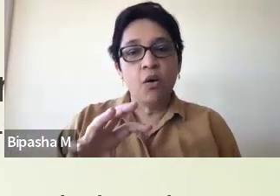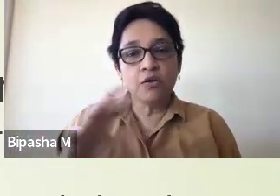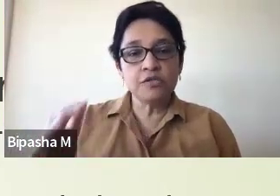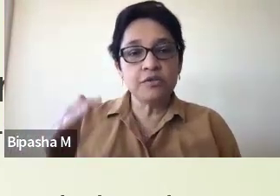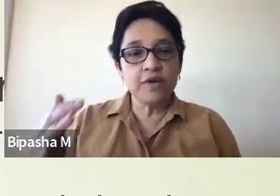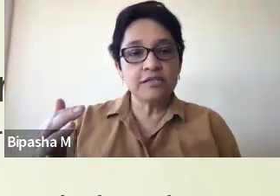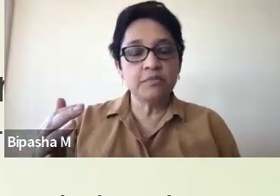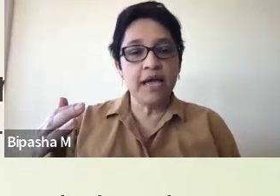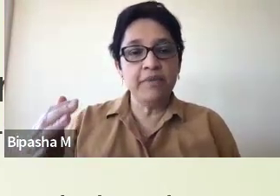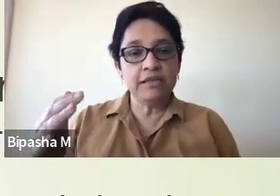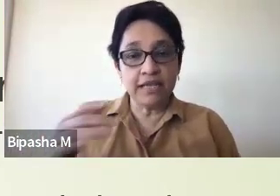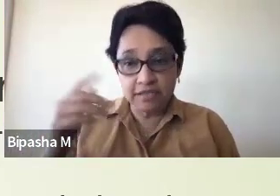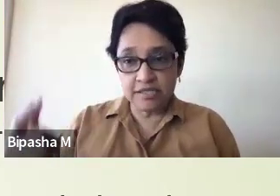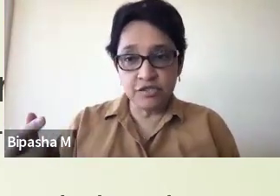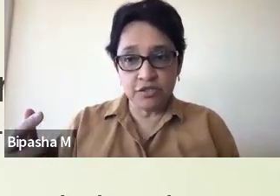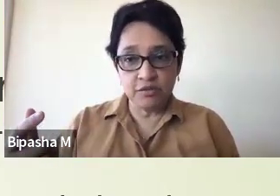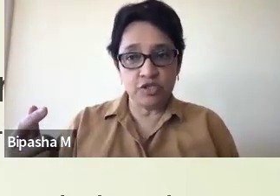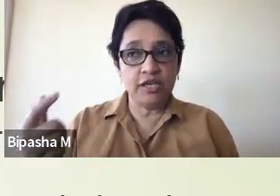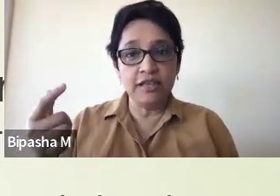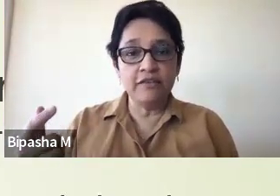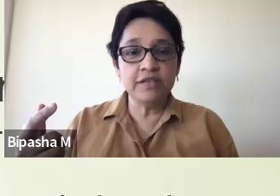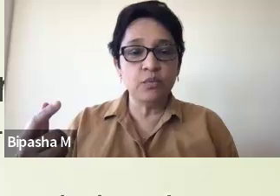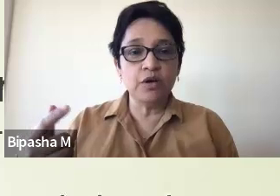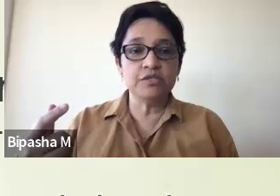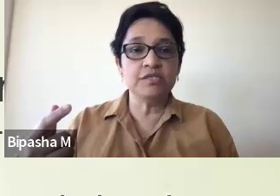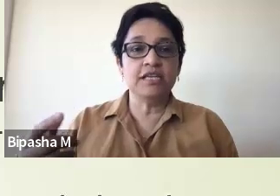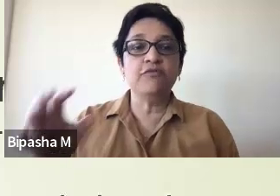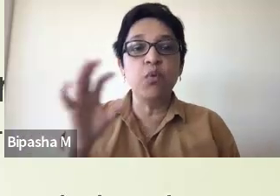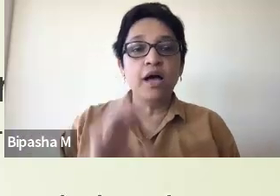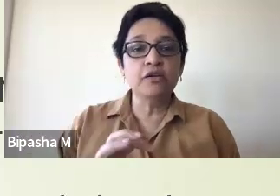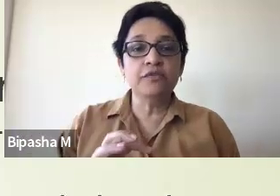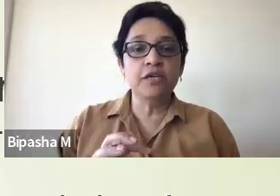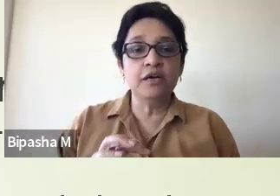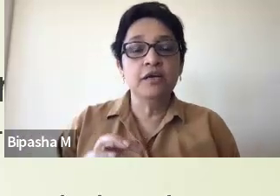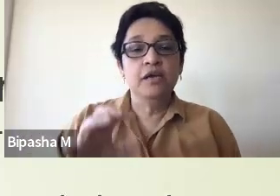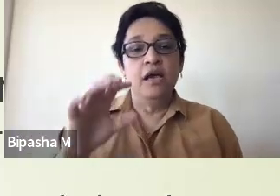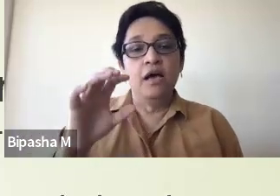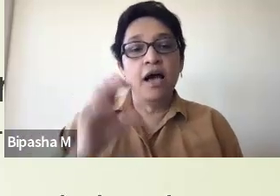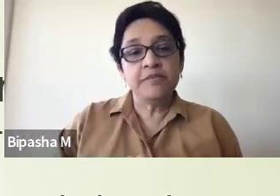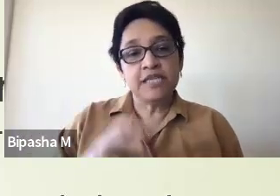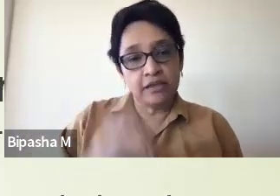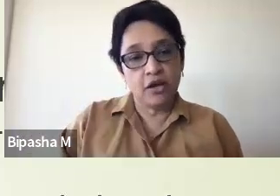was also addressed by that decision, which I love, that in Washington State, if one of the hubs